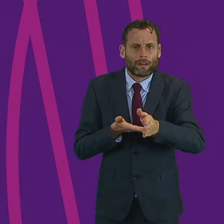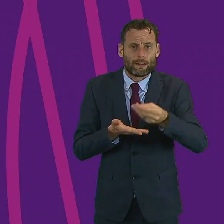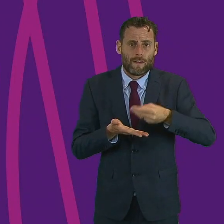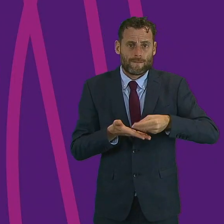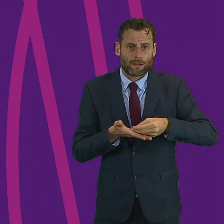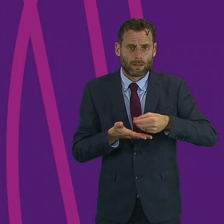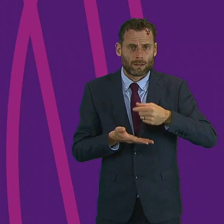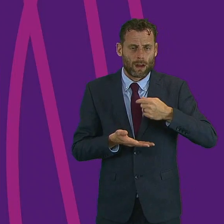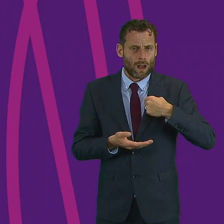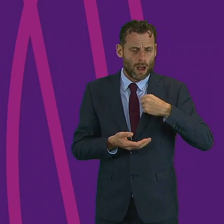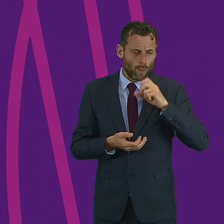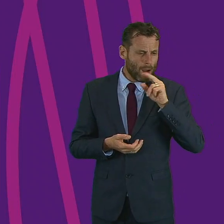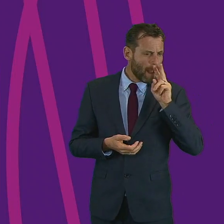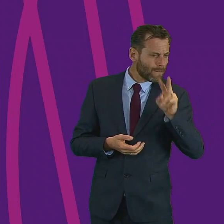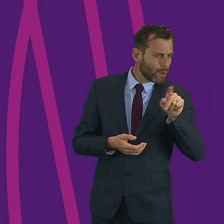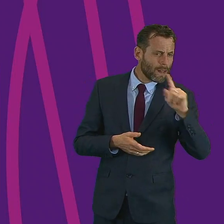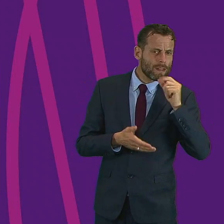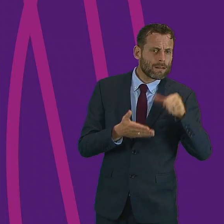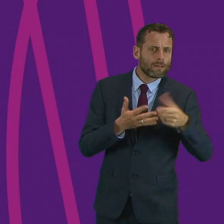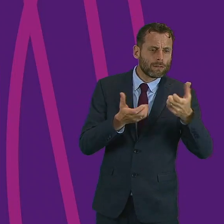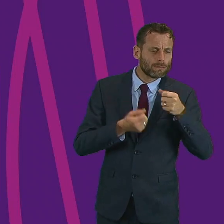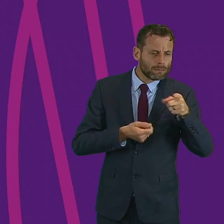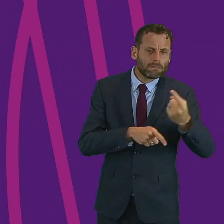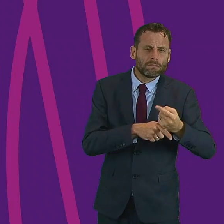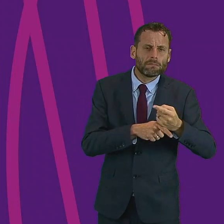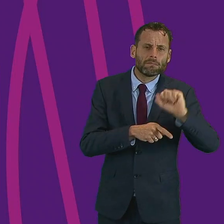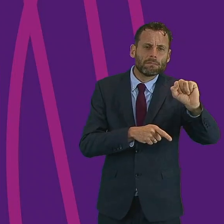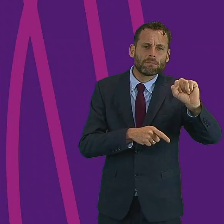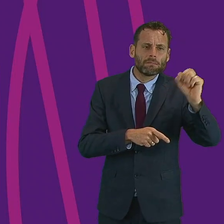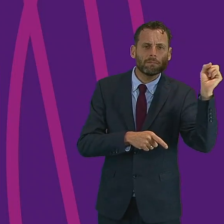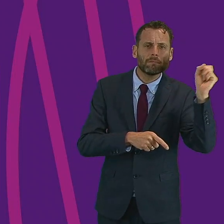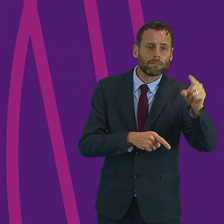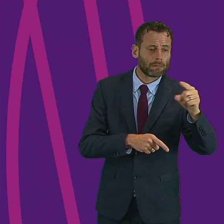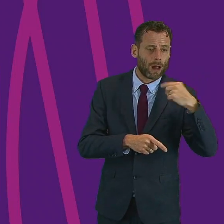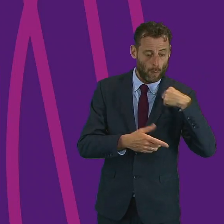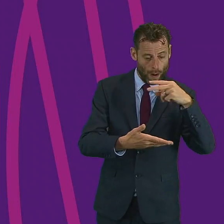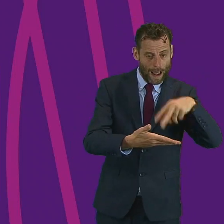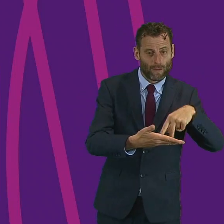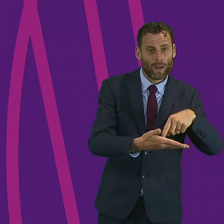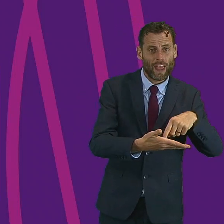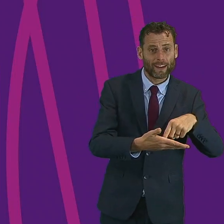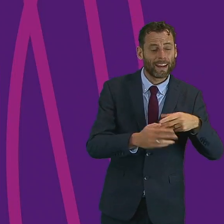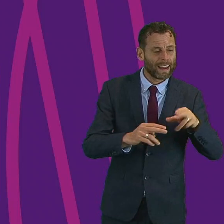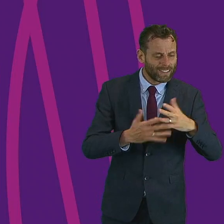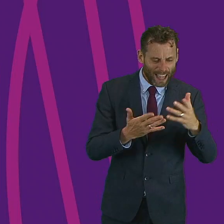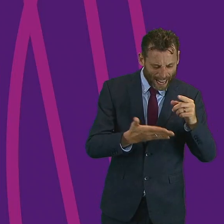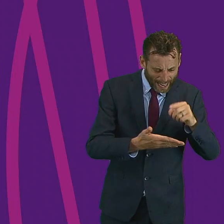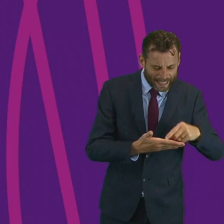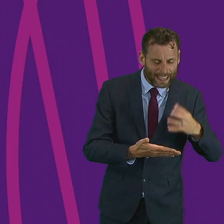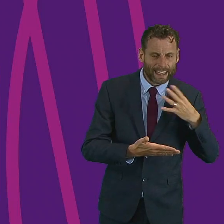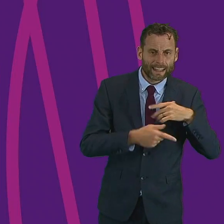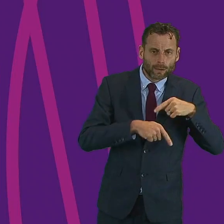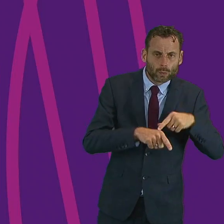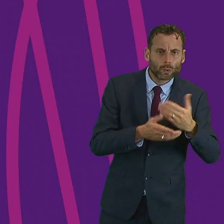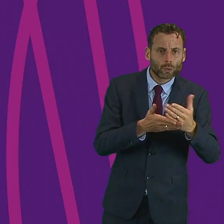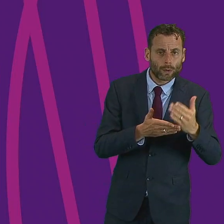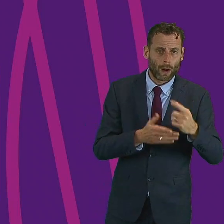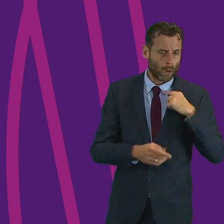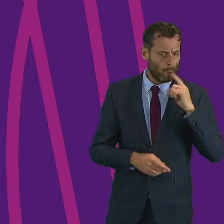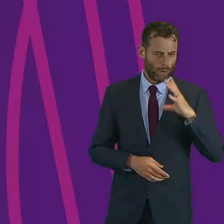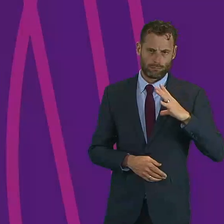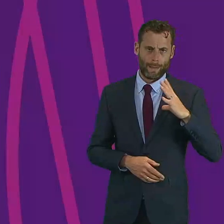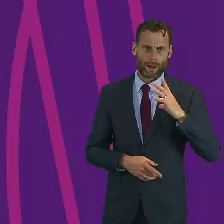sector. In Orkney, 26 childminders have been excluded from the Transitional Support Fund, a picture that is repeated across the country. After